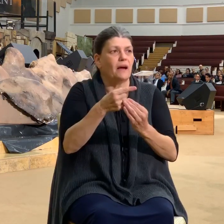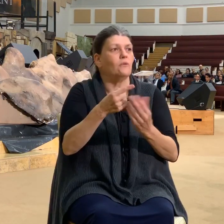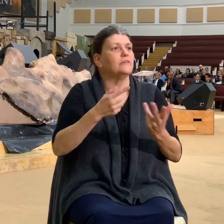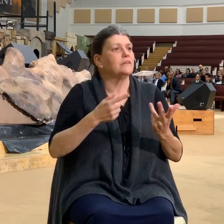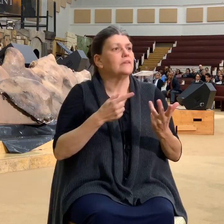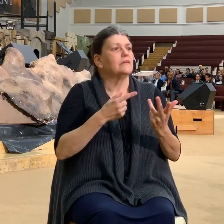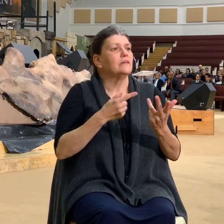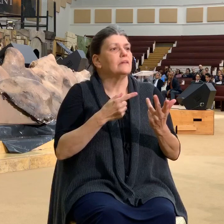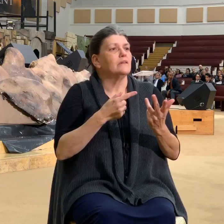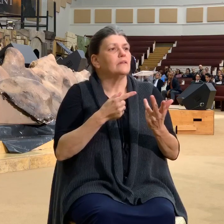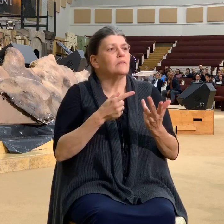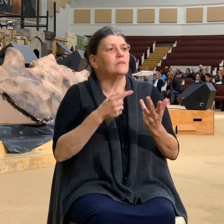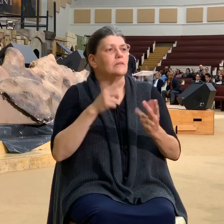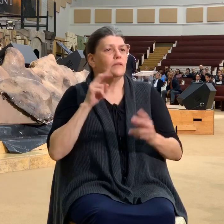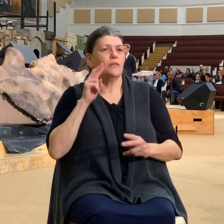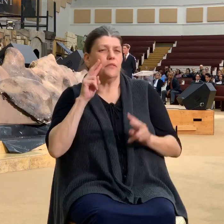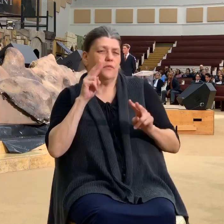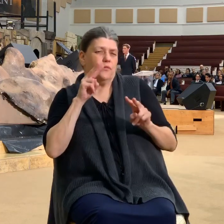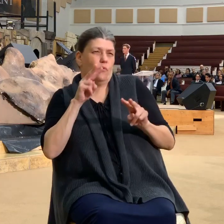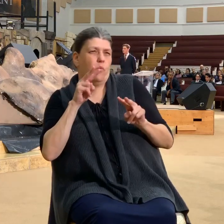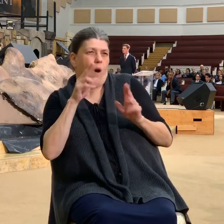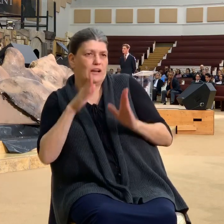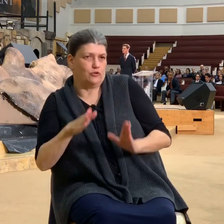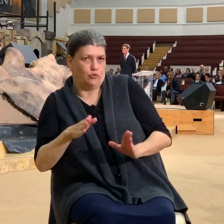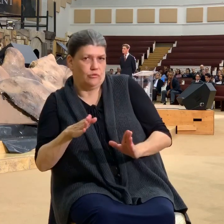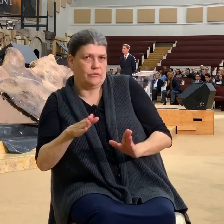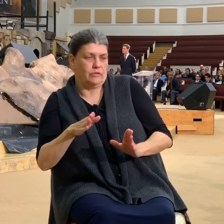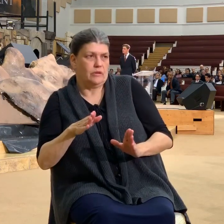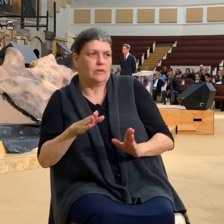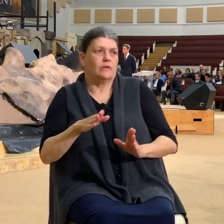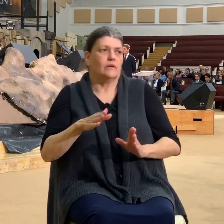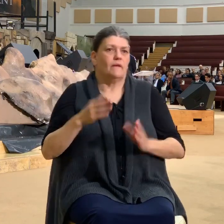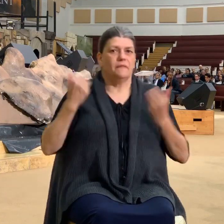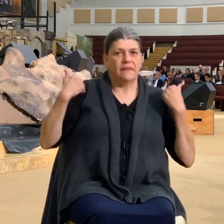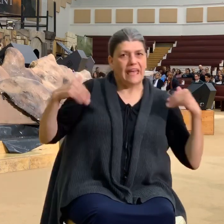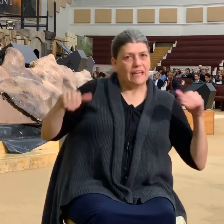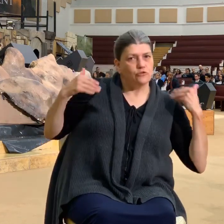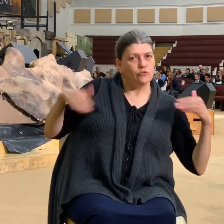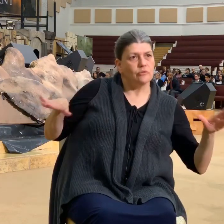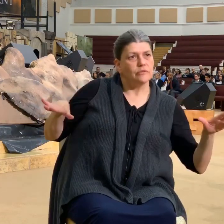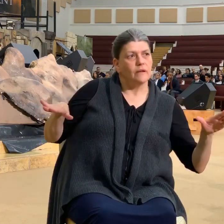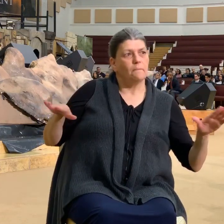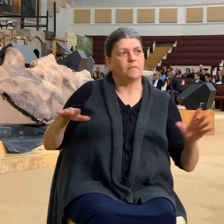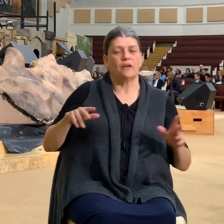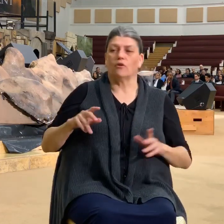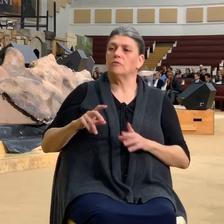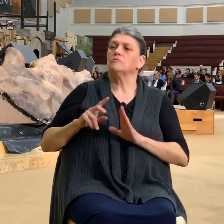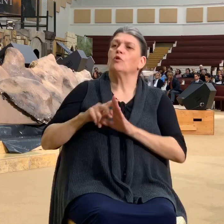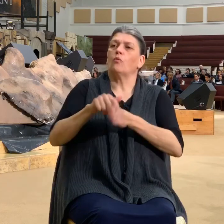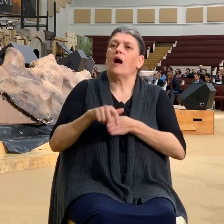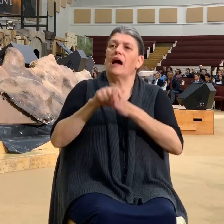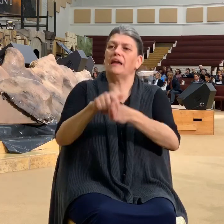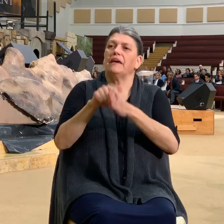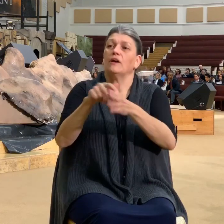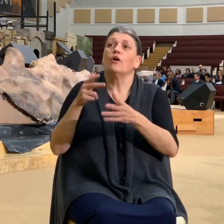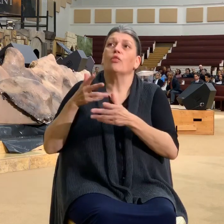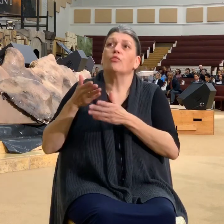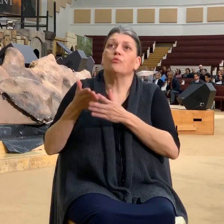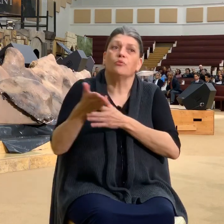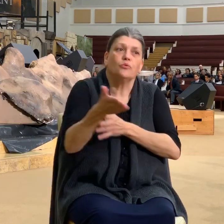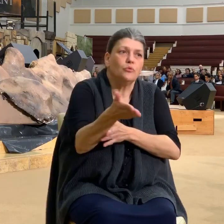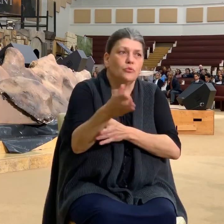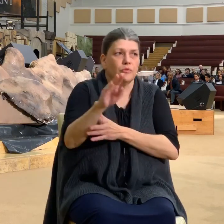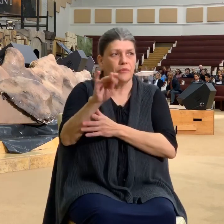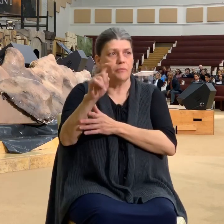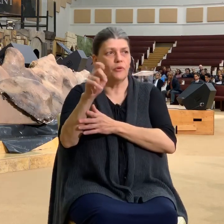years ago. The other night, two Sundays ago, I preached about the watchers. Remember the angel that's riding through the myrtle trees. And